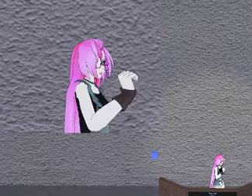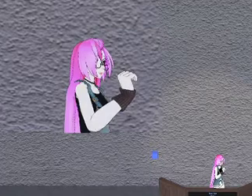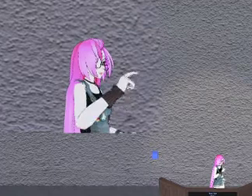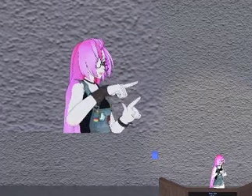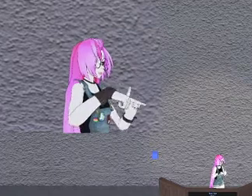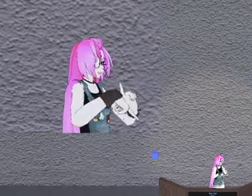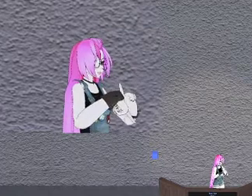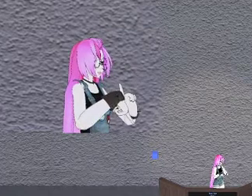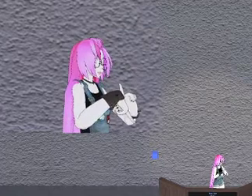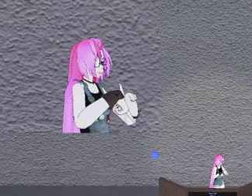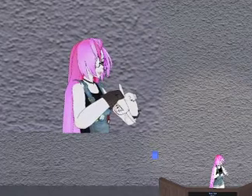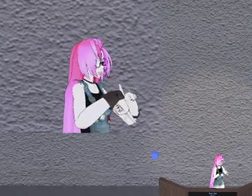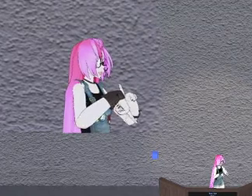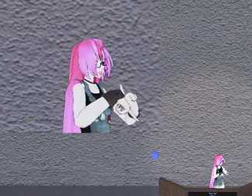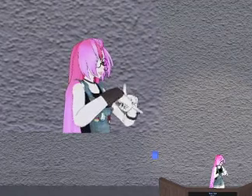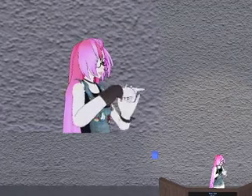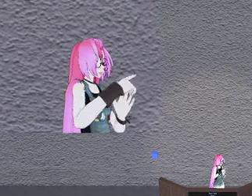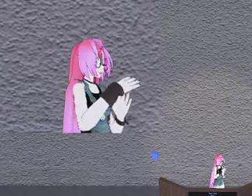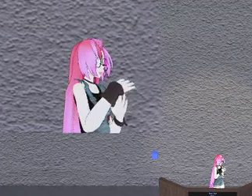Co.